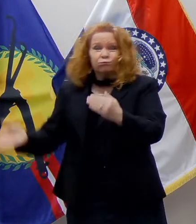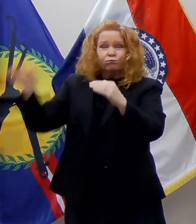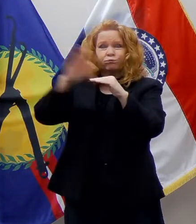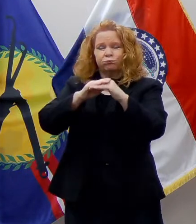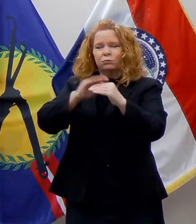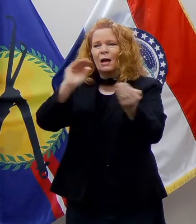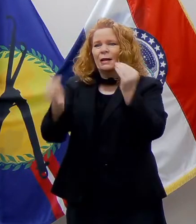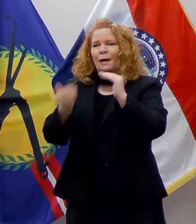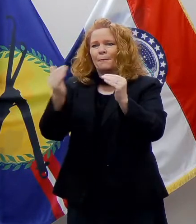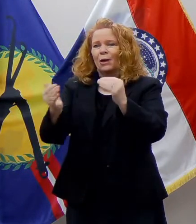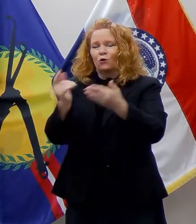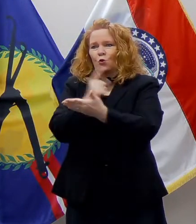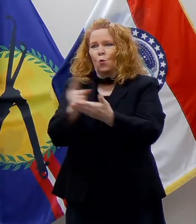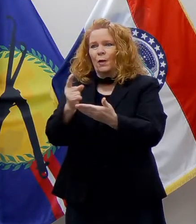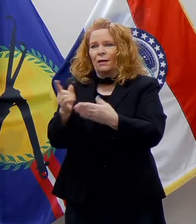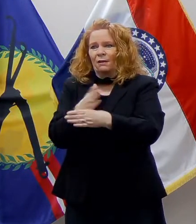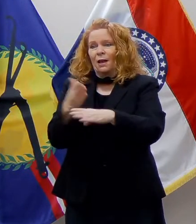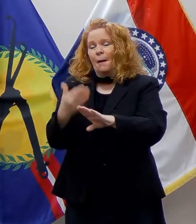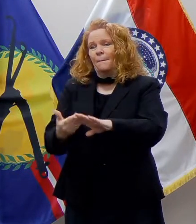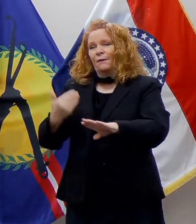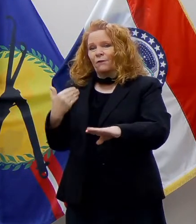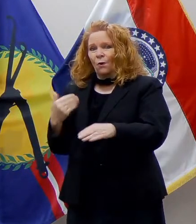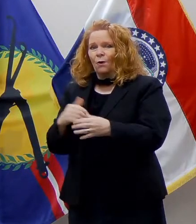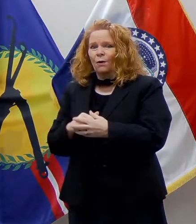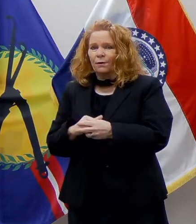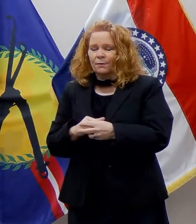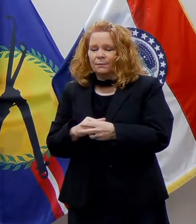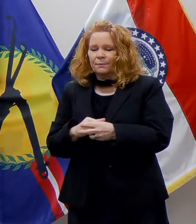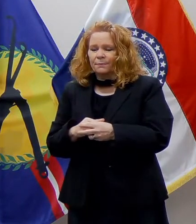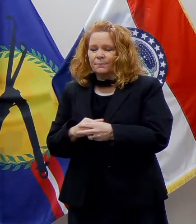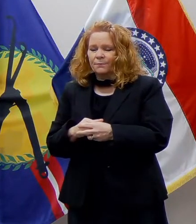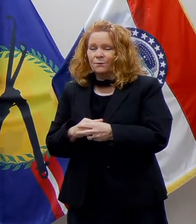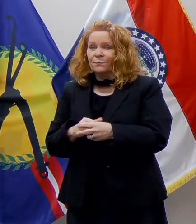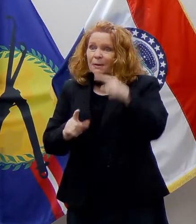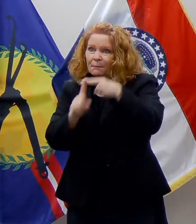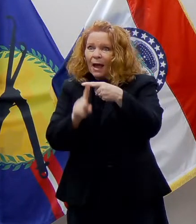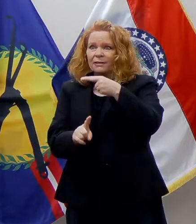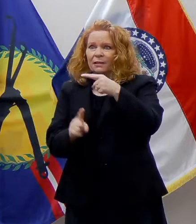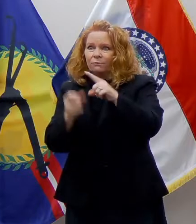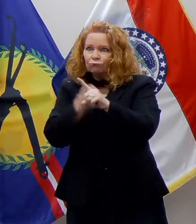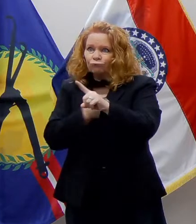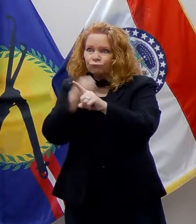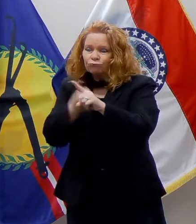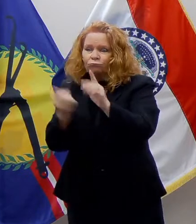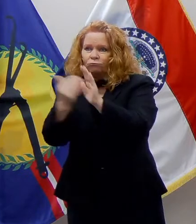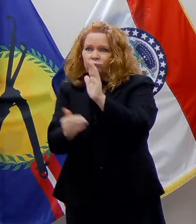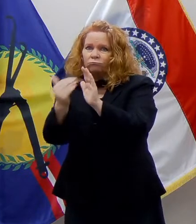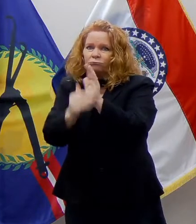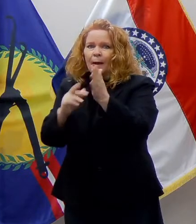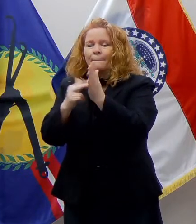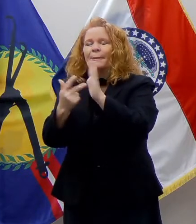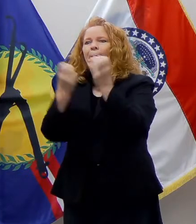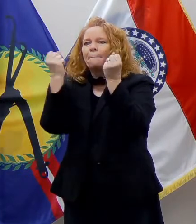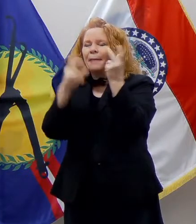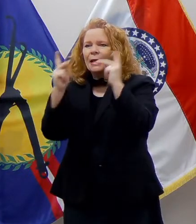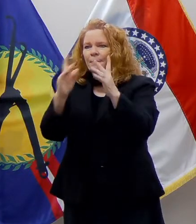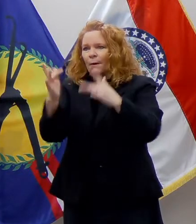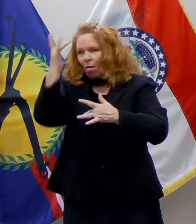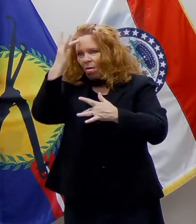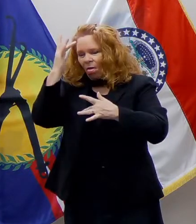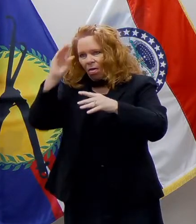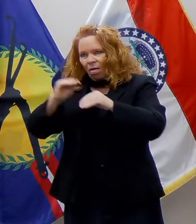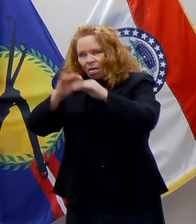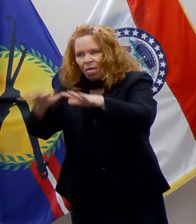average before. Our very high test positivity rate means that many people are infected but haven't gotten